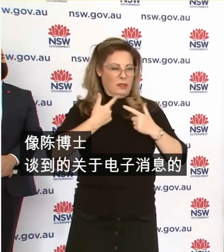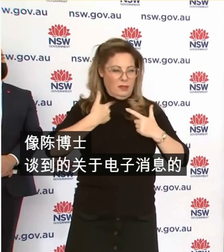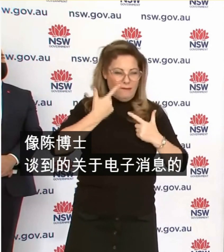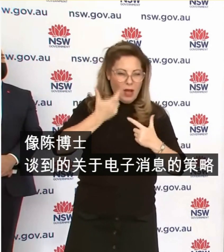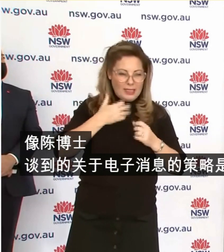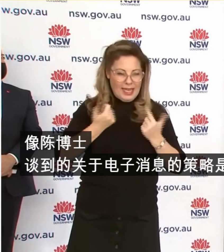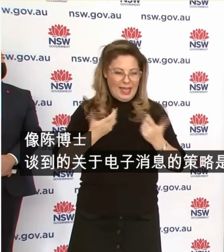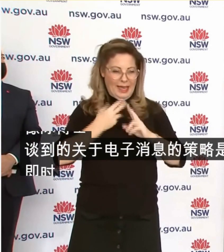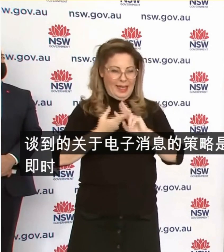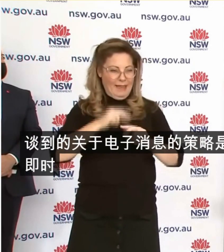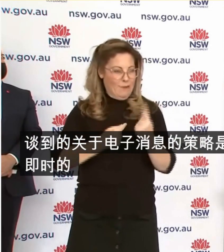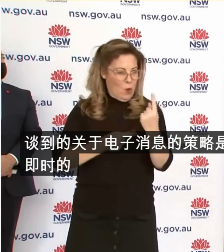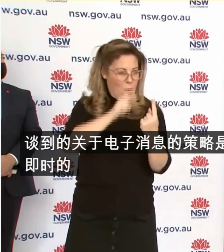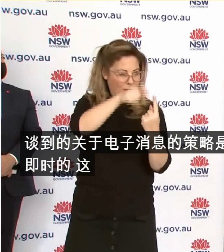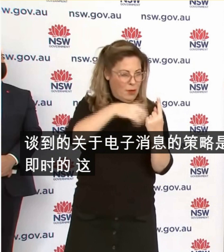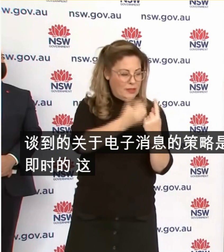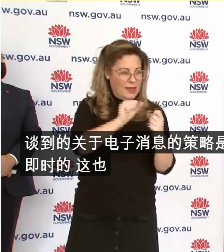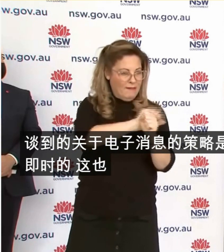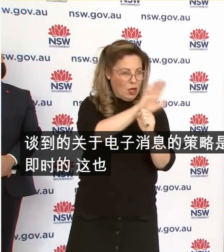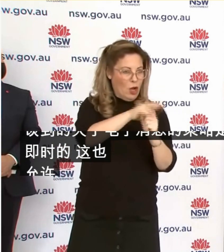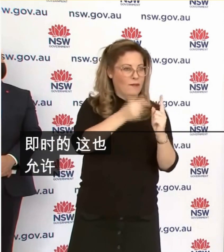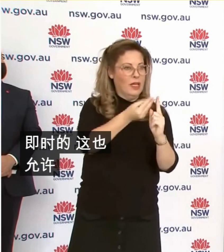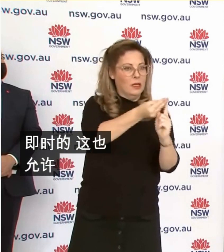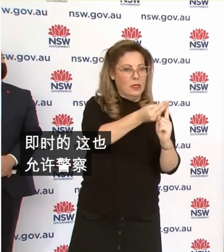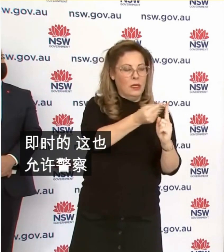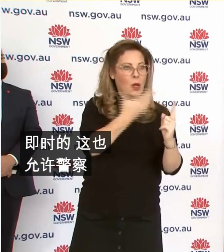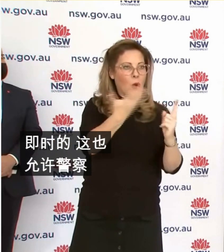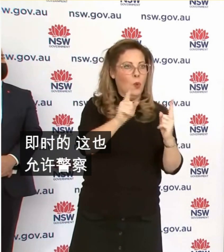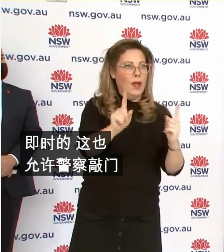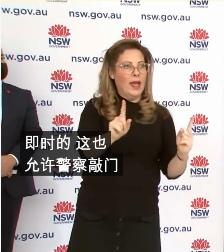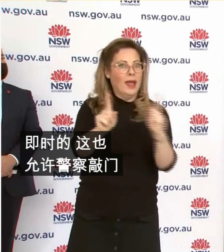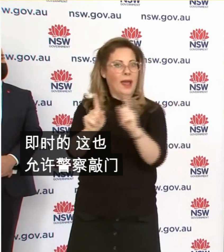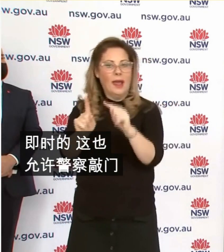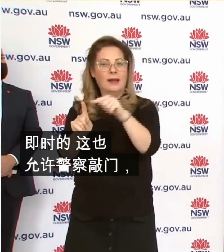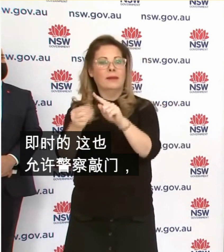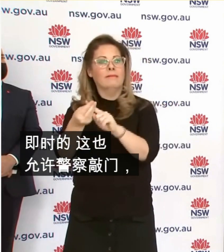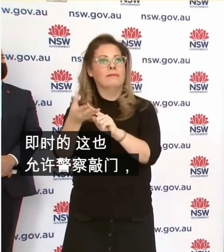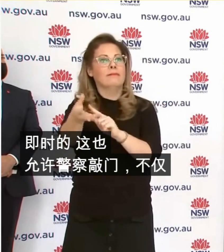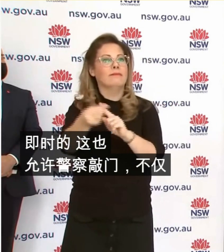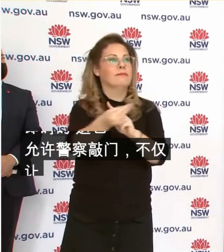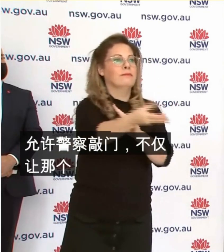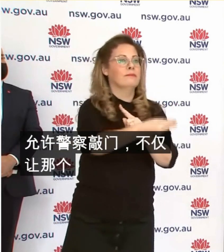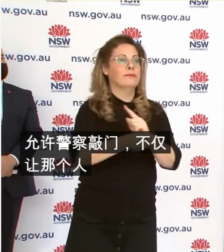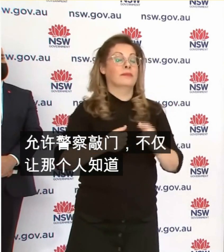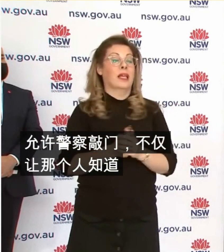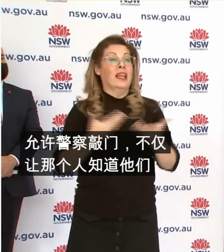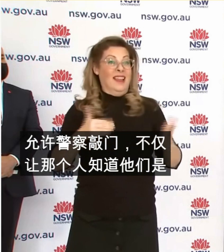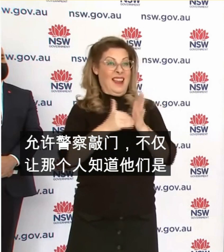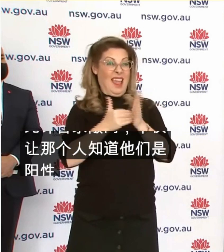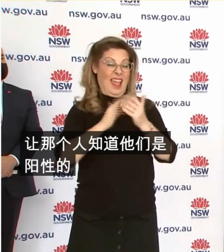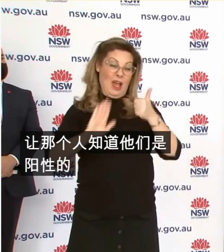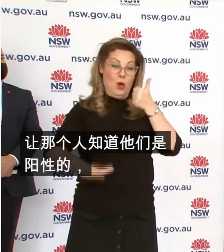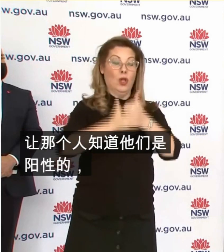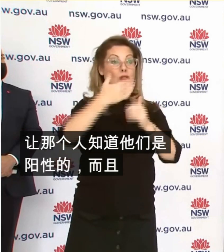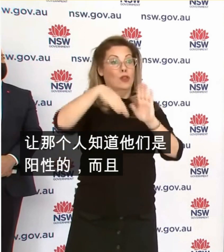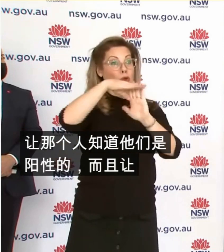about, electronic messaging that's instant, that comes to us, that also allows police to door knock, not just to let that person